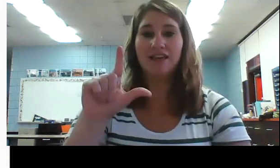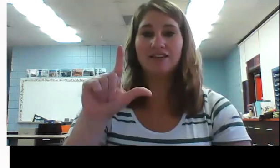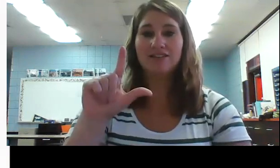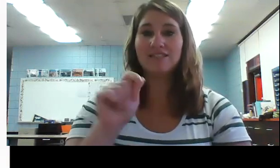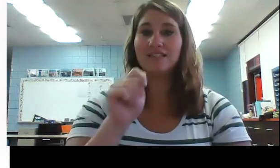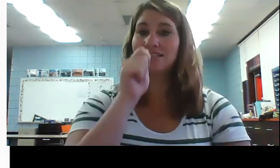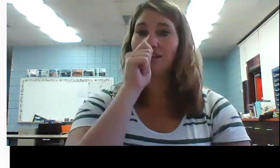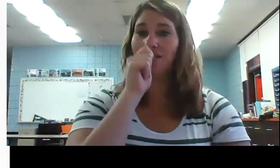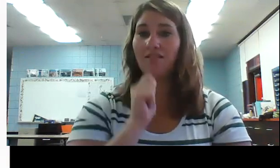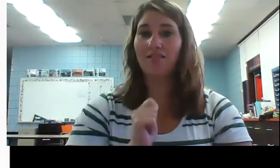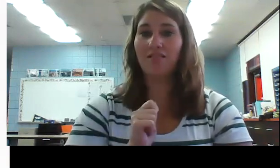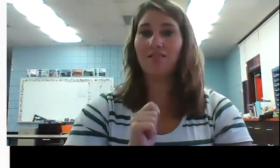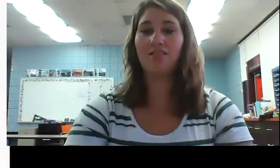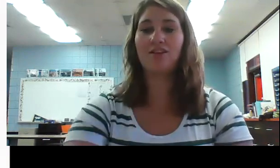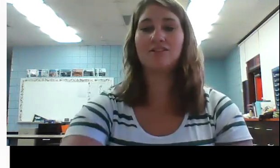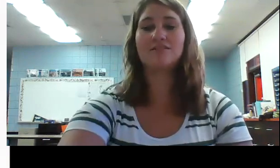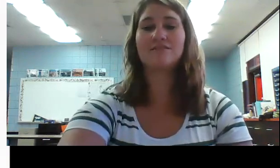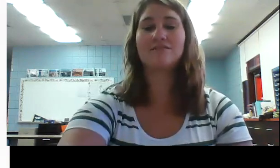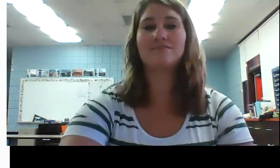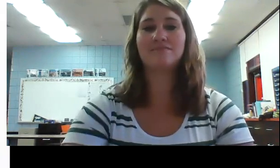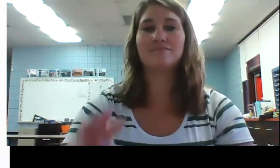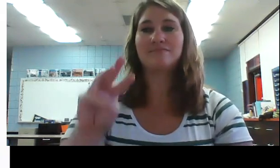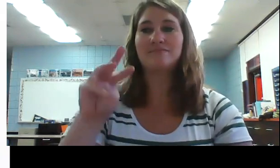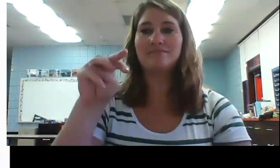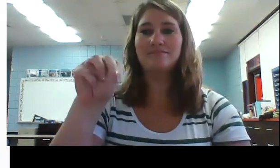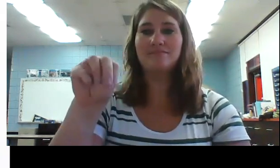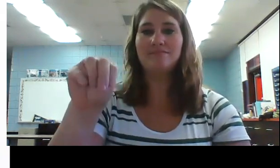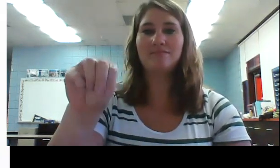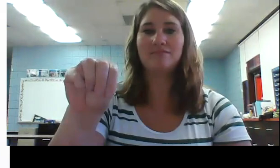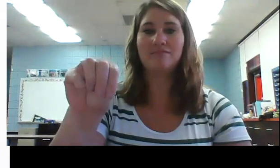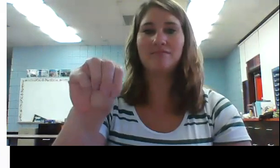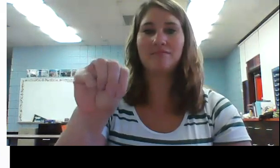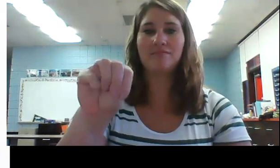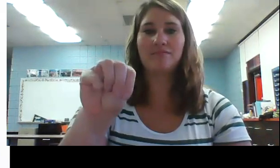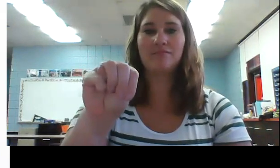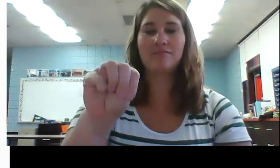sound. The L says, O.